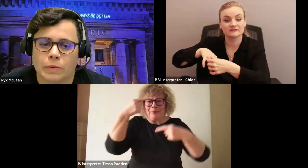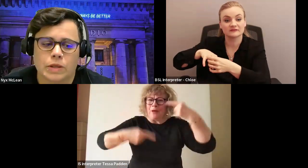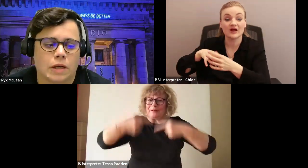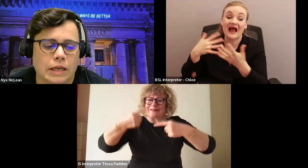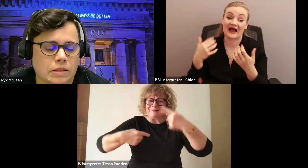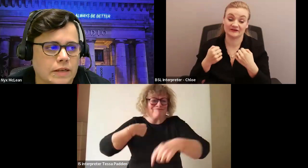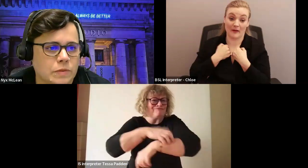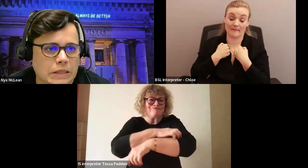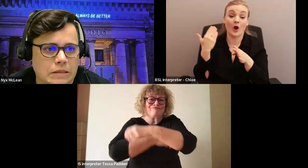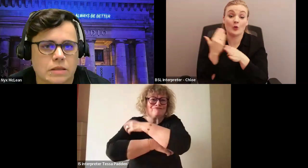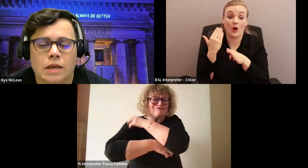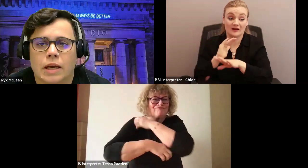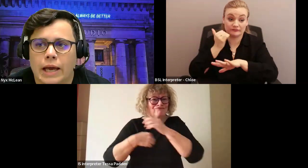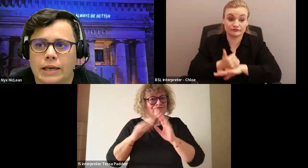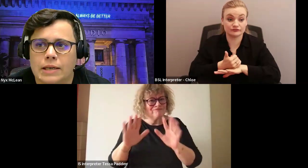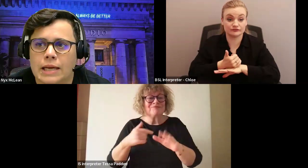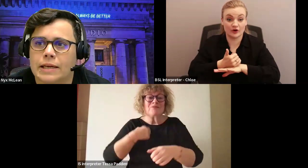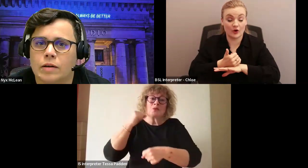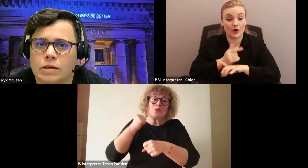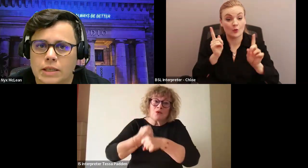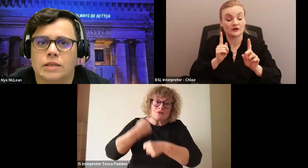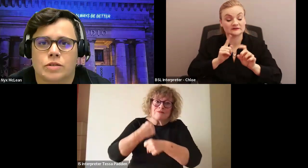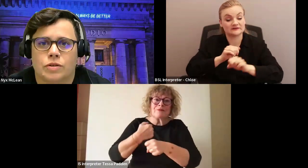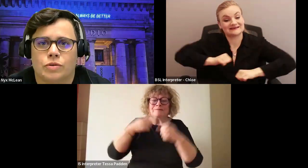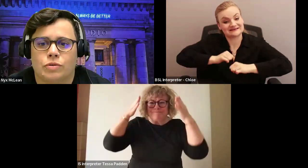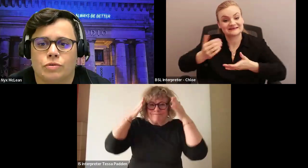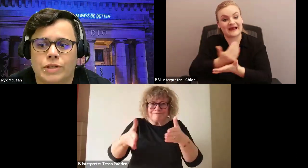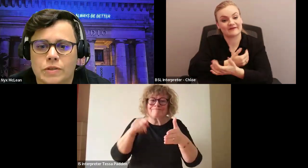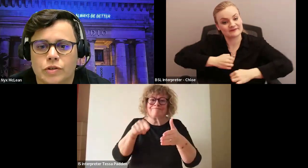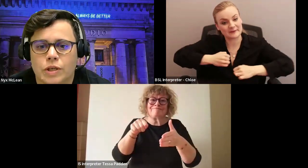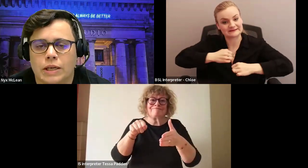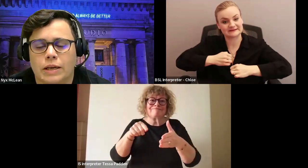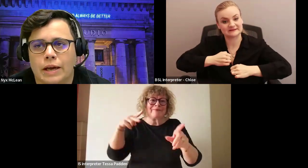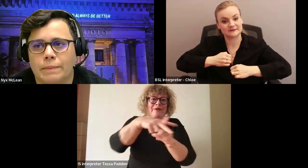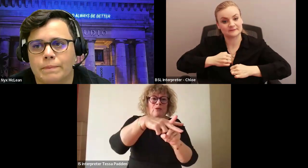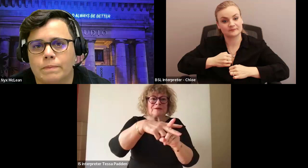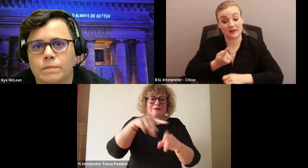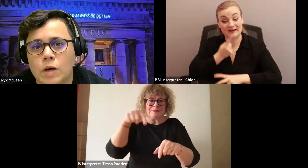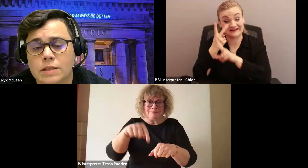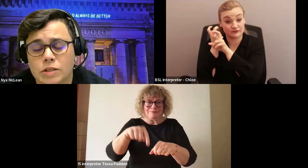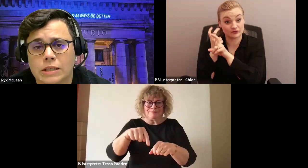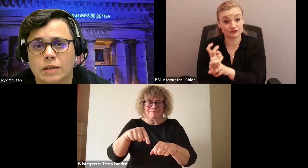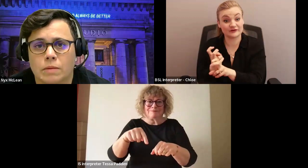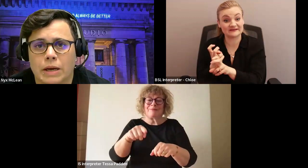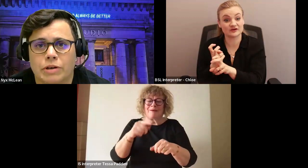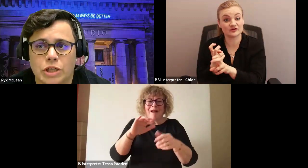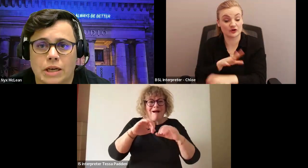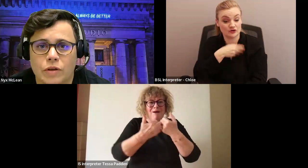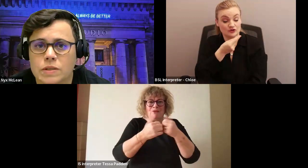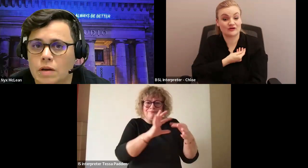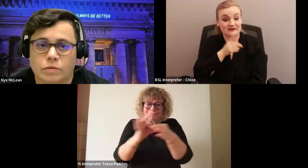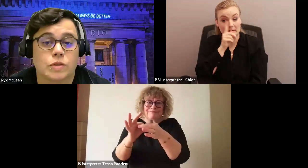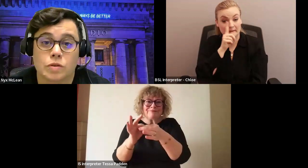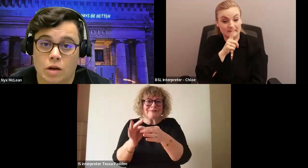originally my work started actually in safe spaces. And as I got into researching transgender, non-binary and